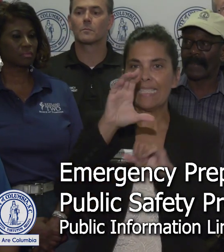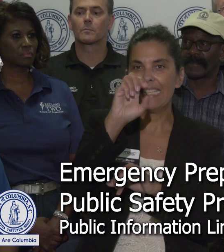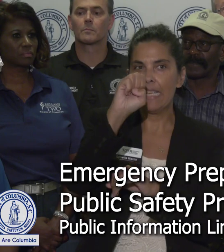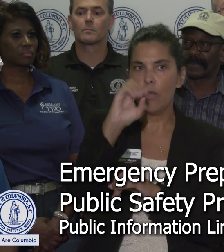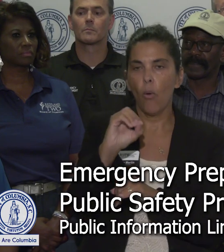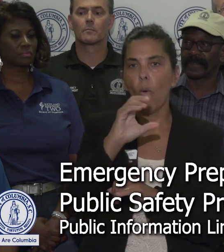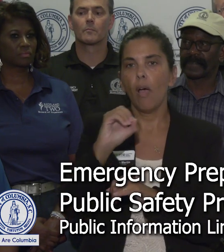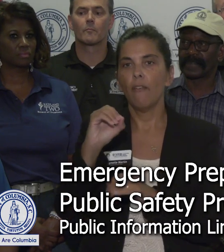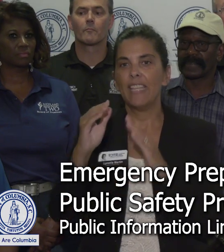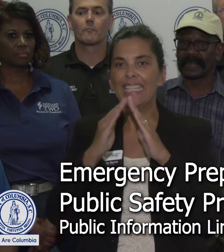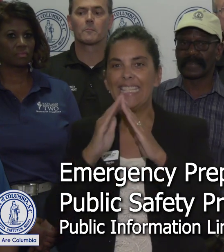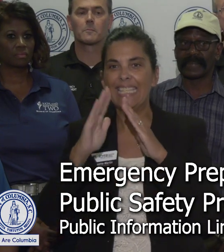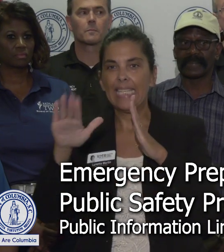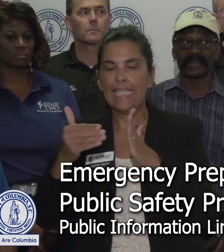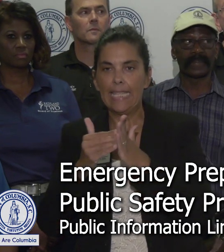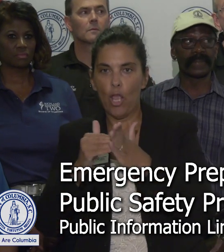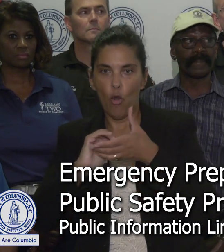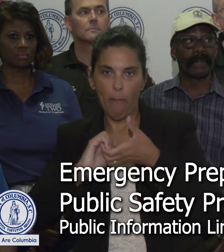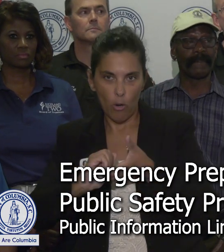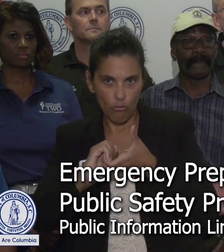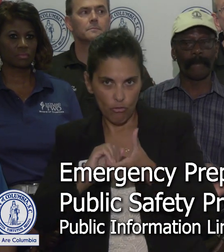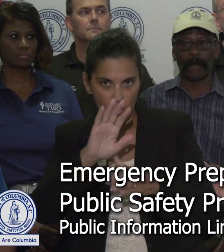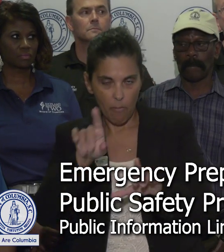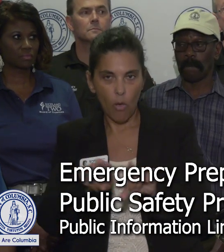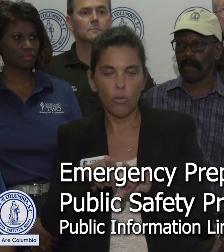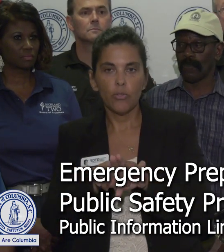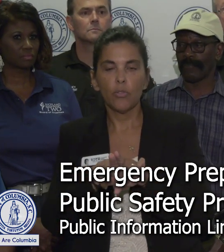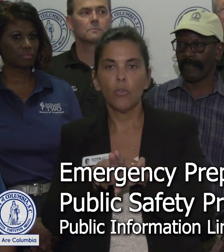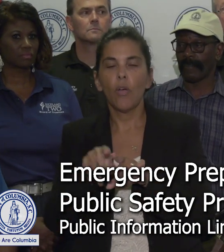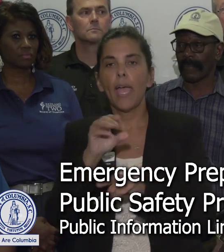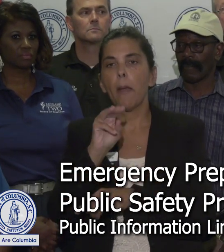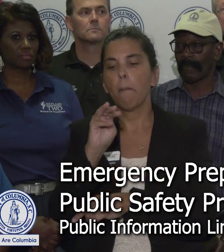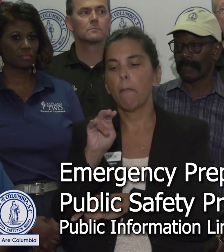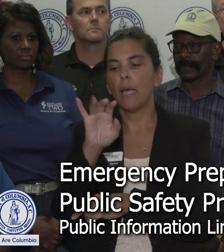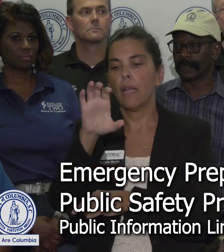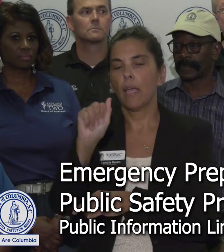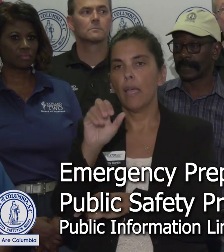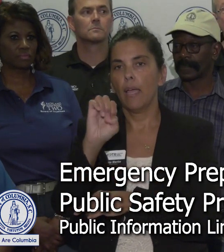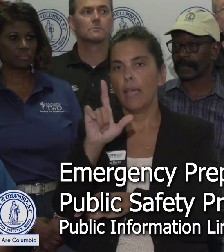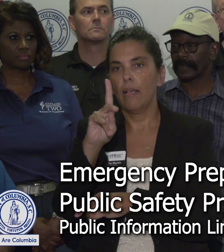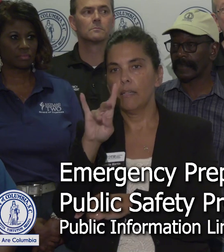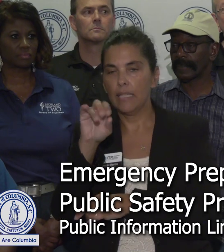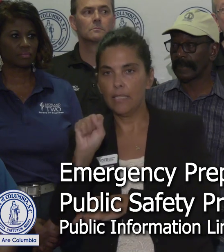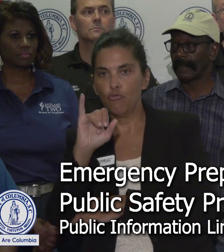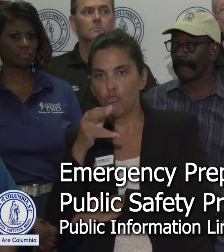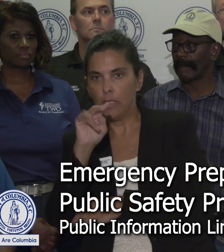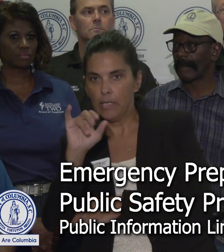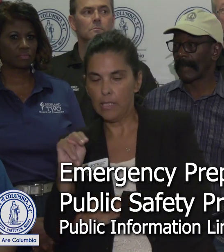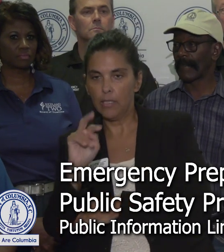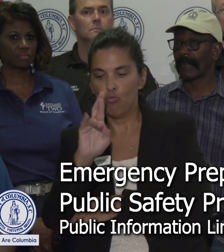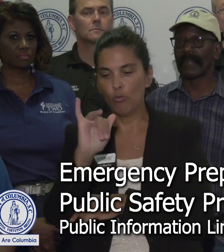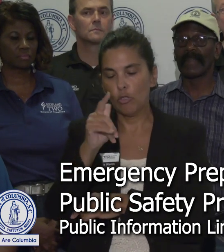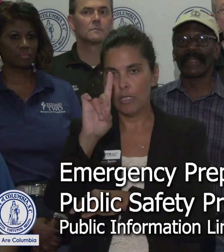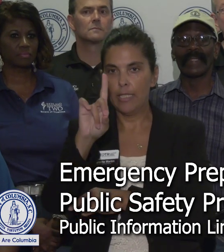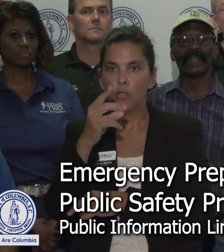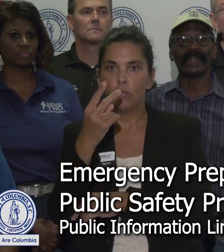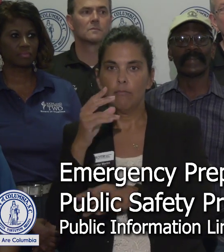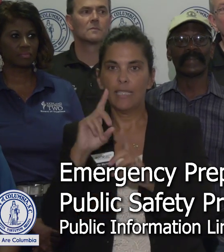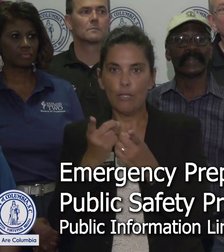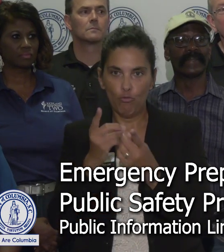City Center Partnership as well. Of course, Monica Elkins-Johnson, Richland School District 2, also here with